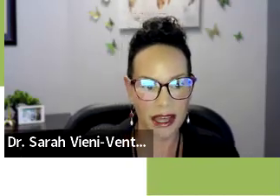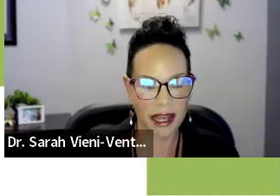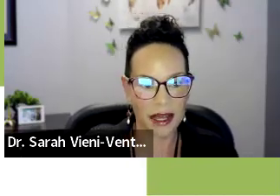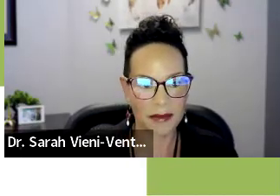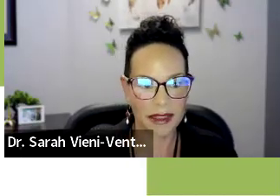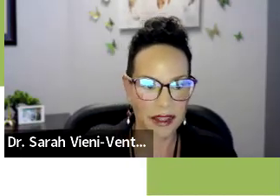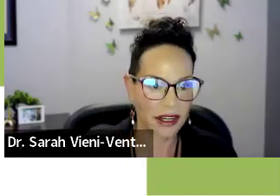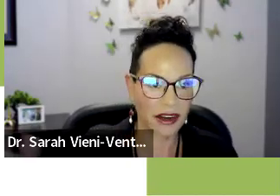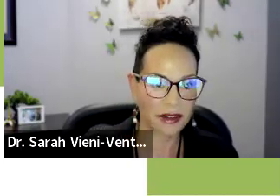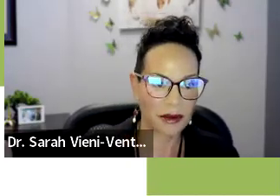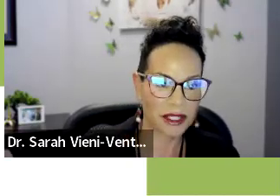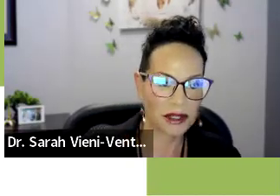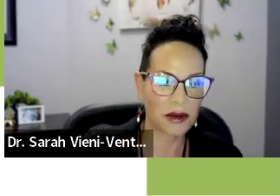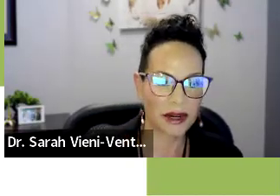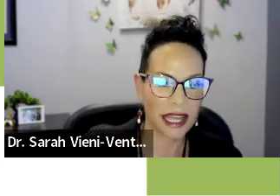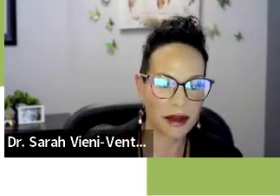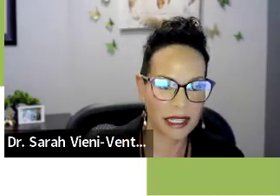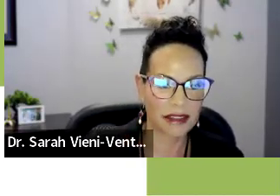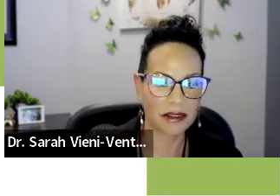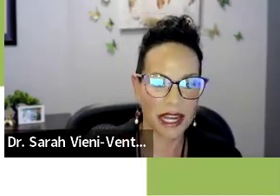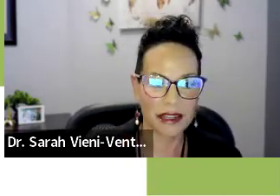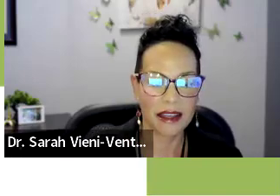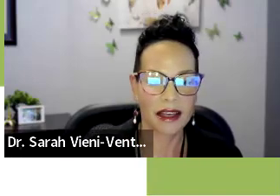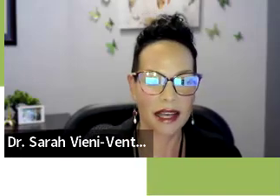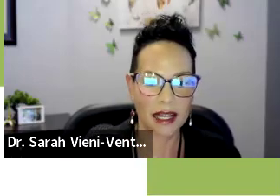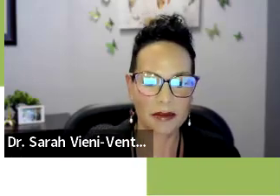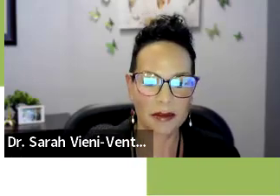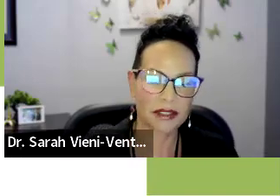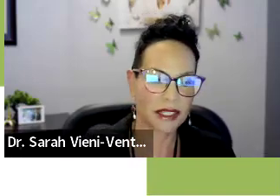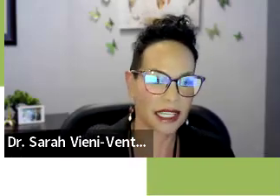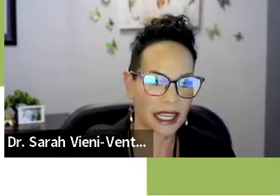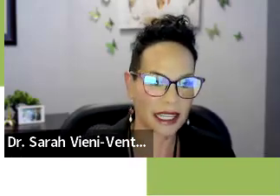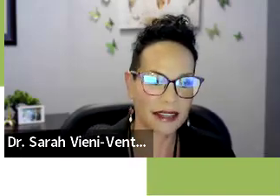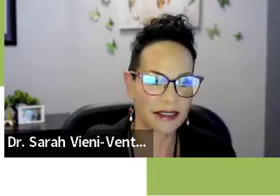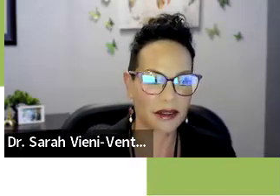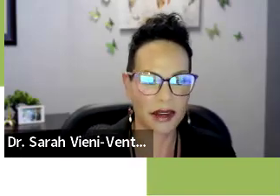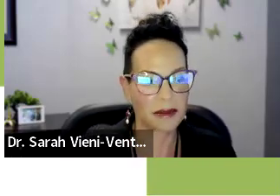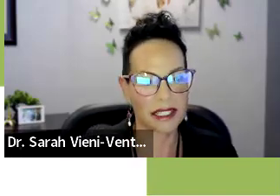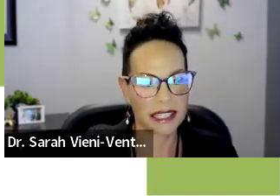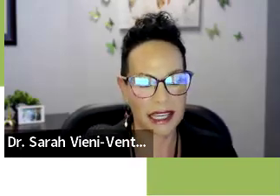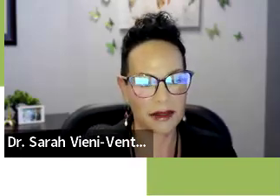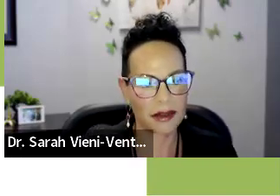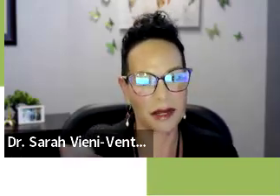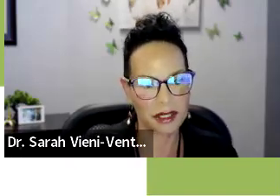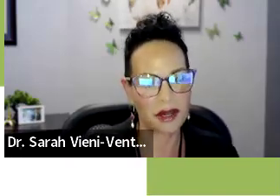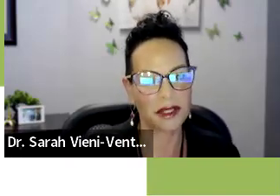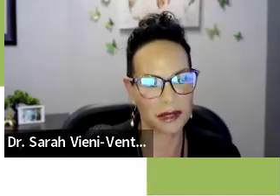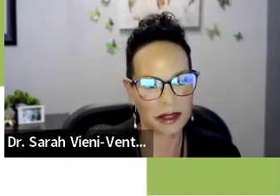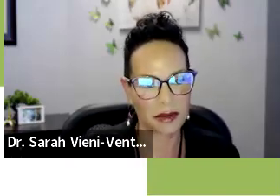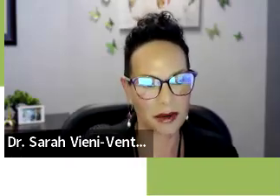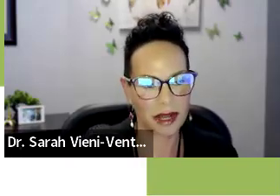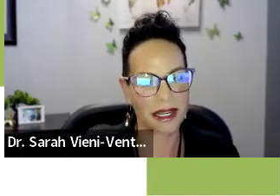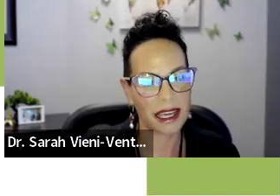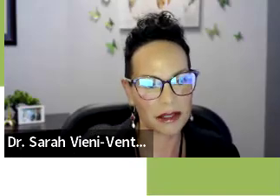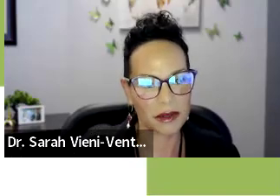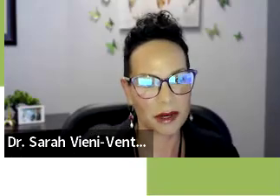before, and they're in our oldest cohort now in ninth grade, which is really exciting. And so they're able to take, or they're able to go into